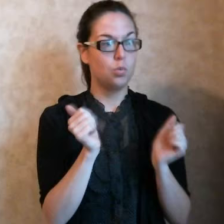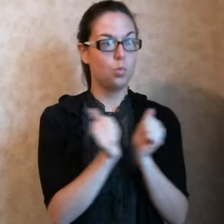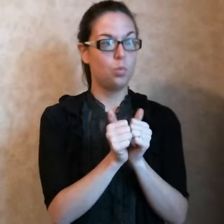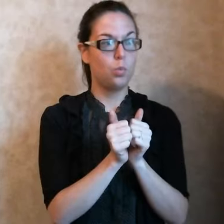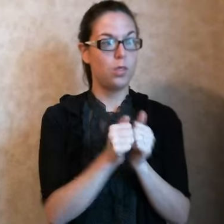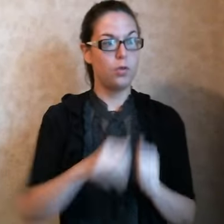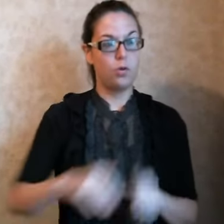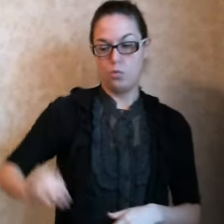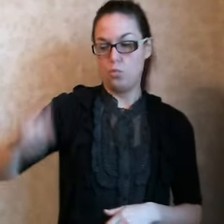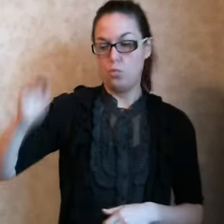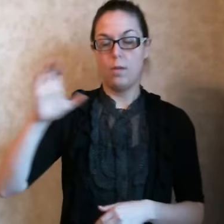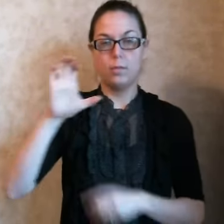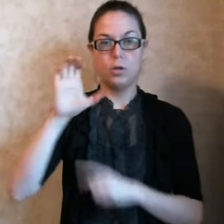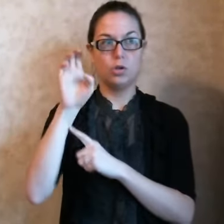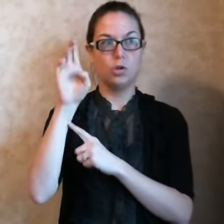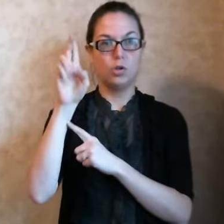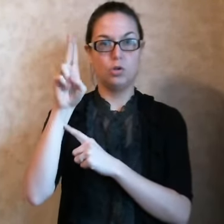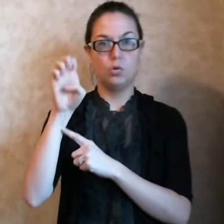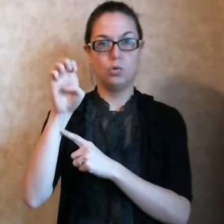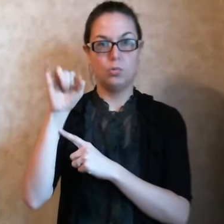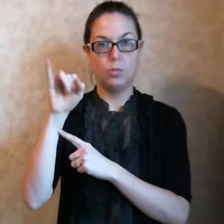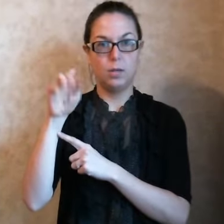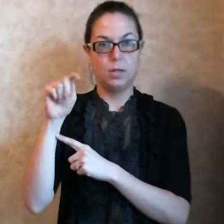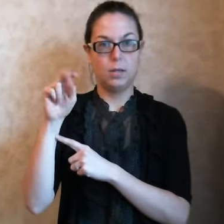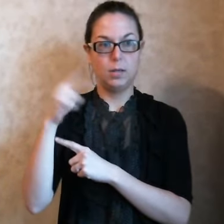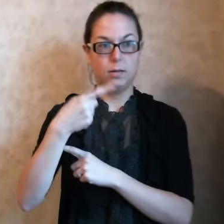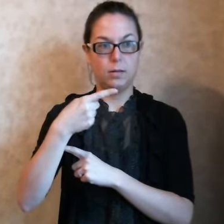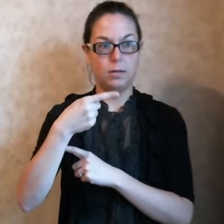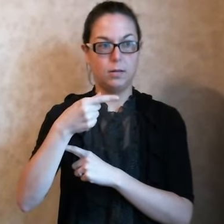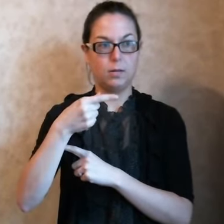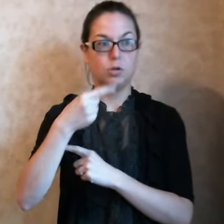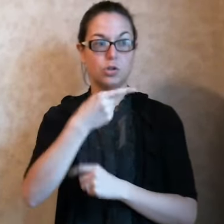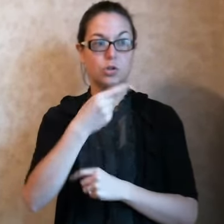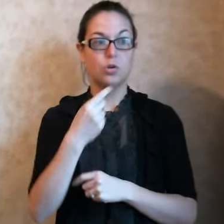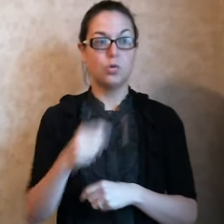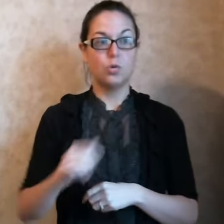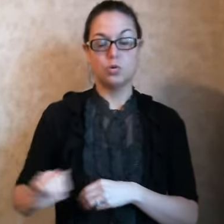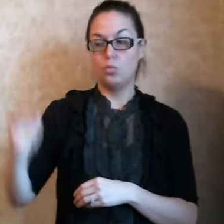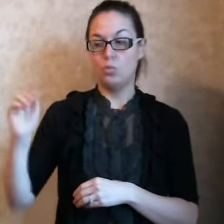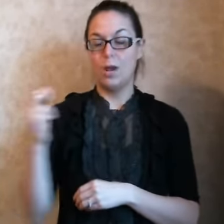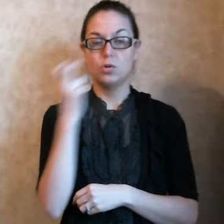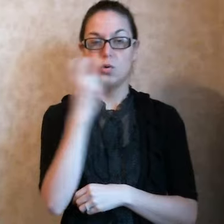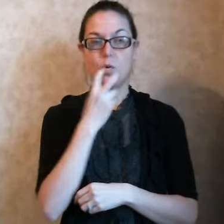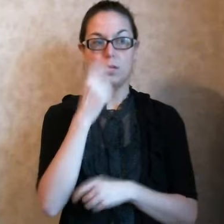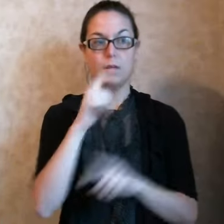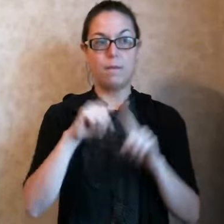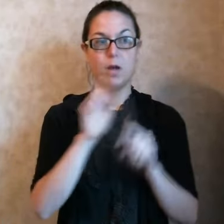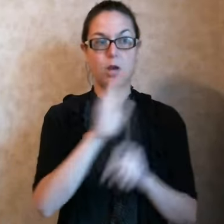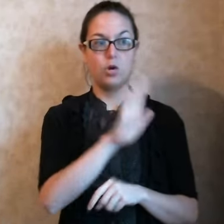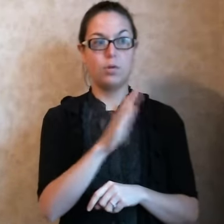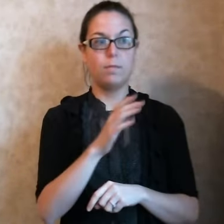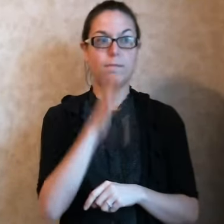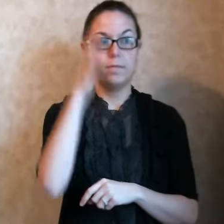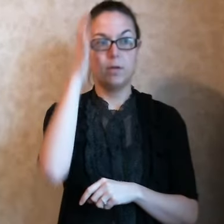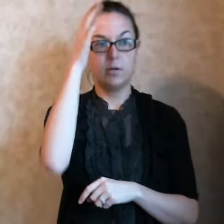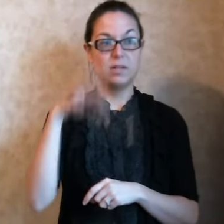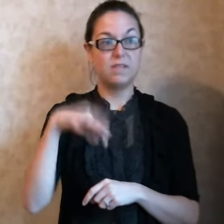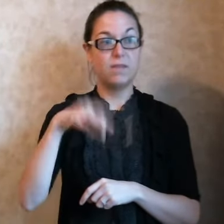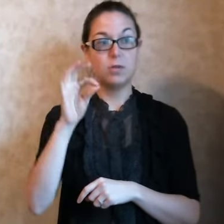raised orally, and then her parents found out about cute speech, and then she's used that, but she also signs.